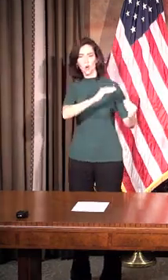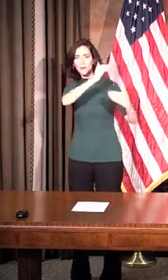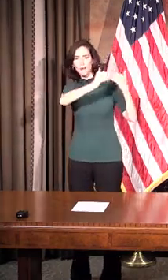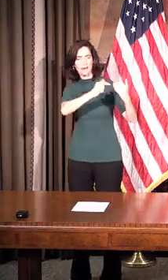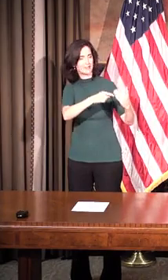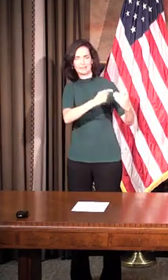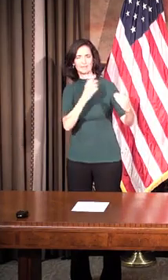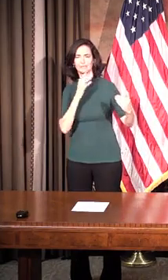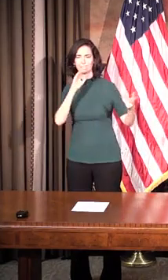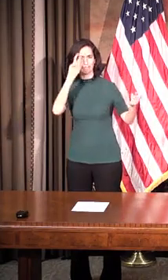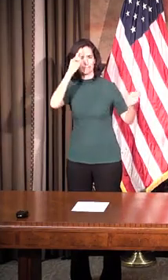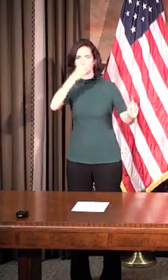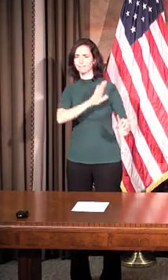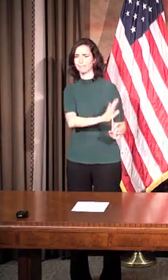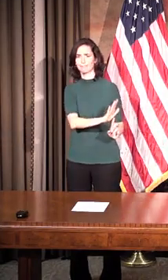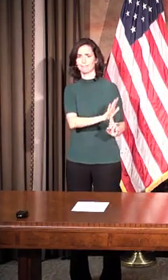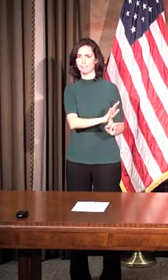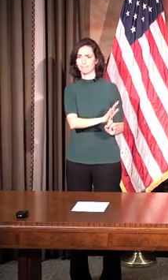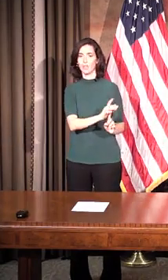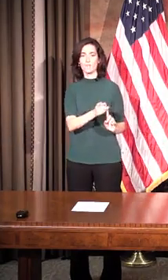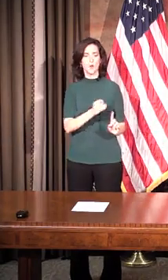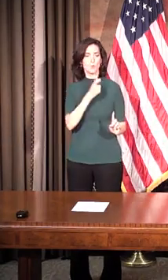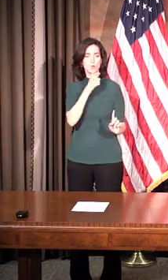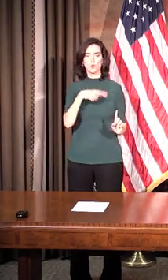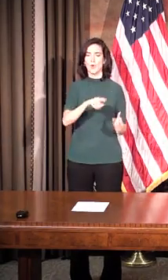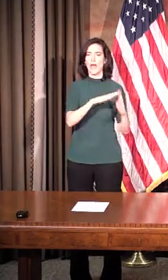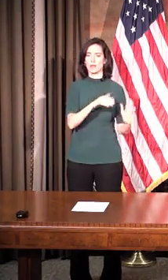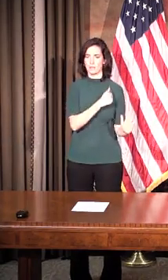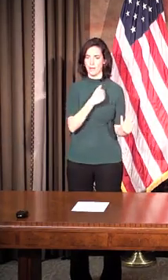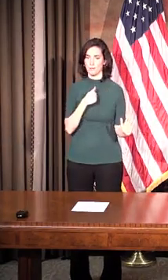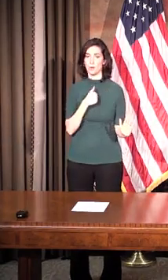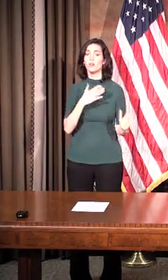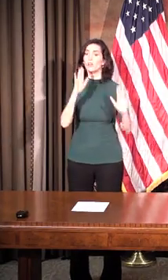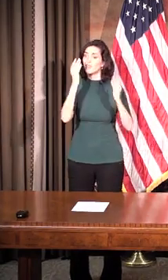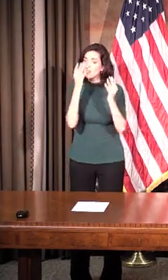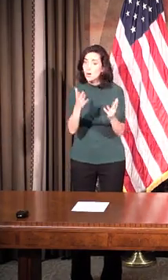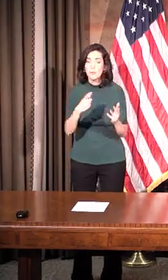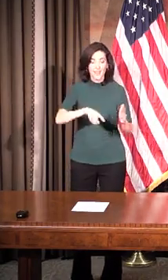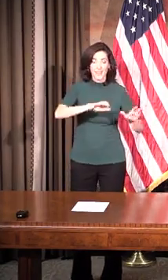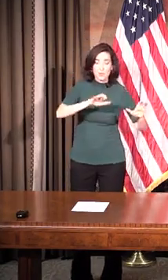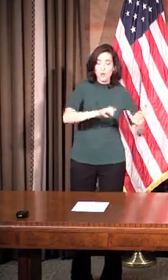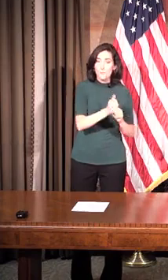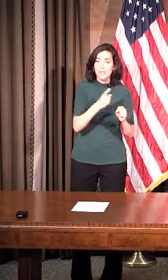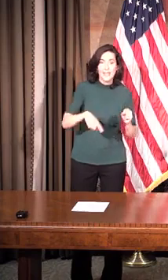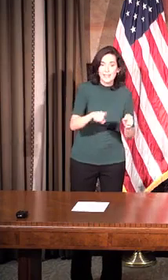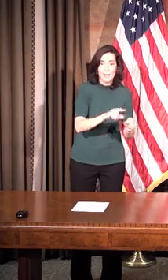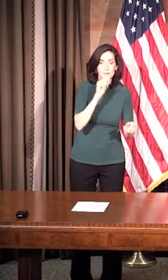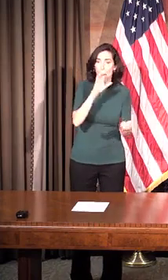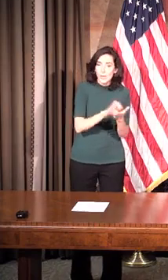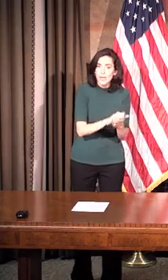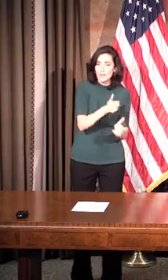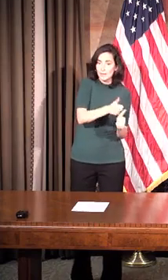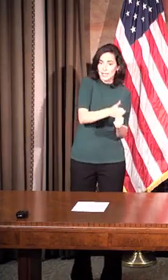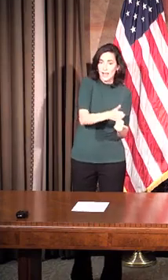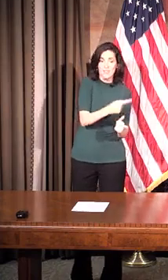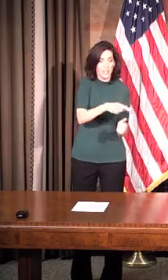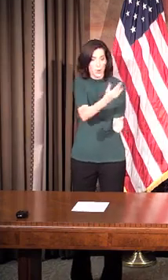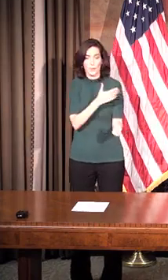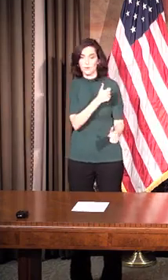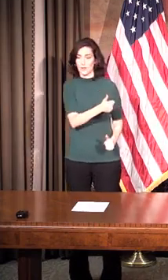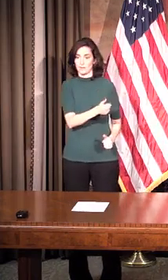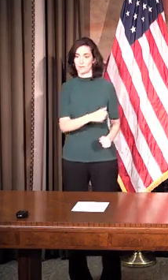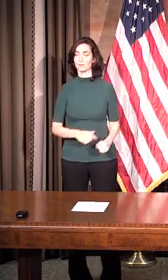of the House, quite frankly, many of whom don't really believe in what they're doing, or at least that's what they told me. Yes,